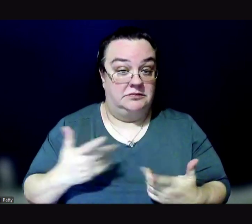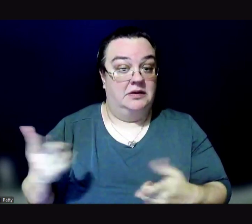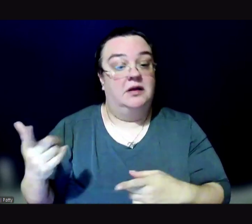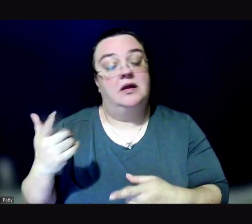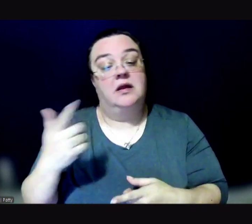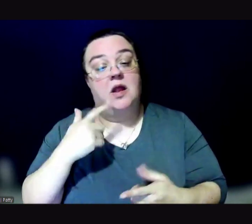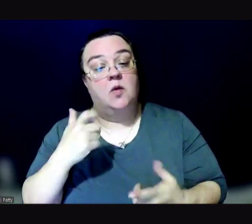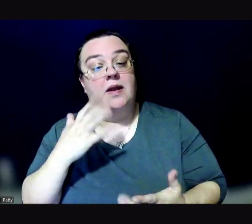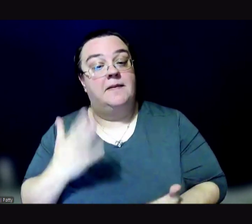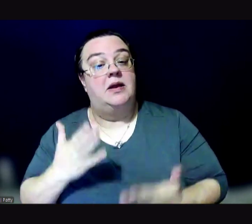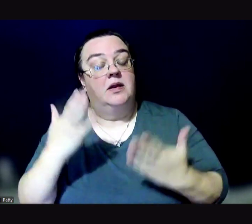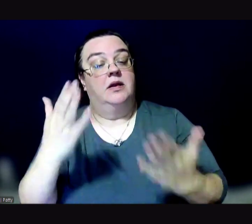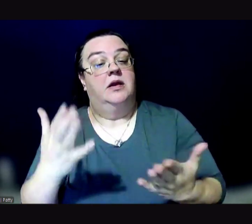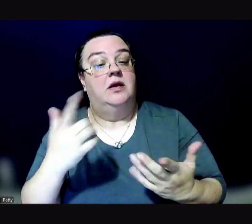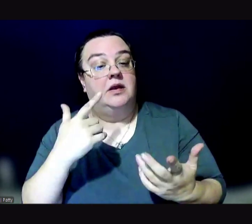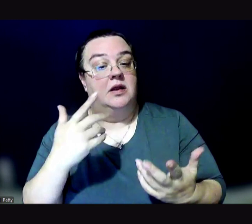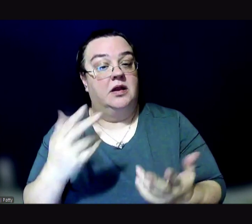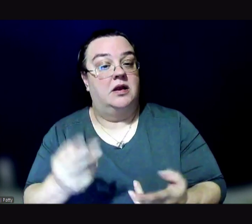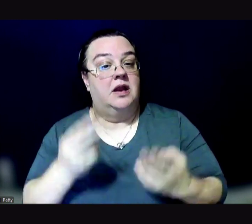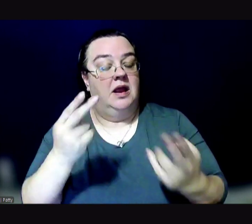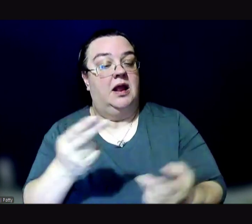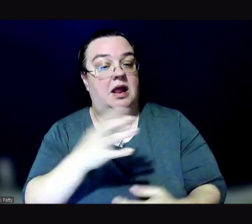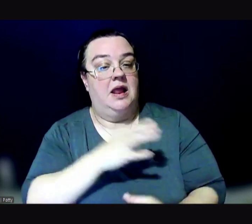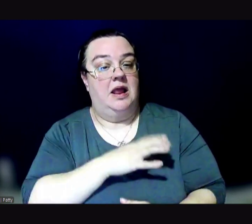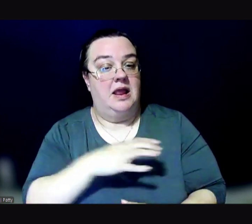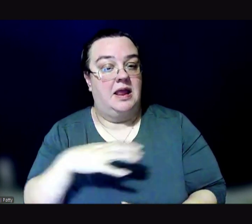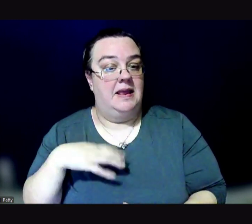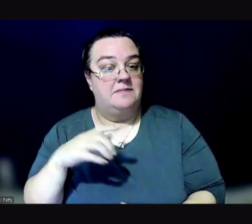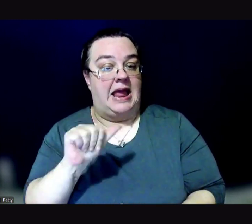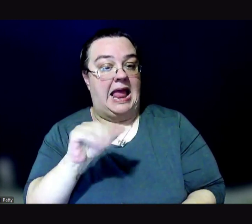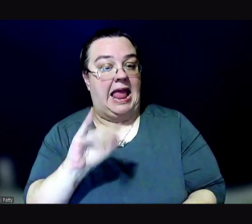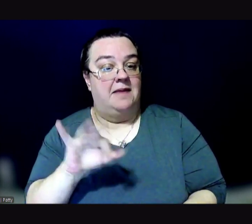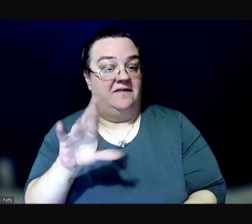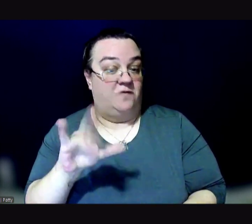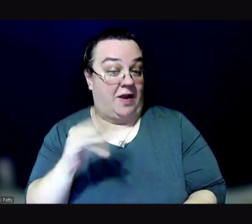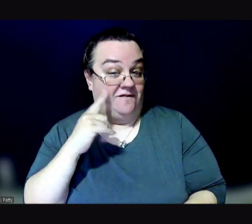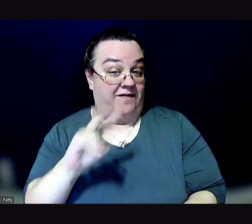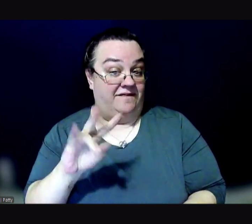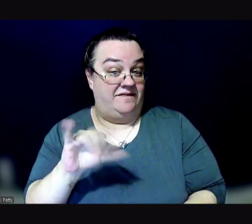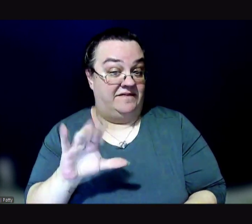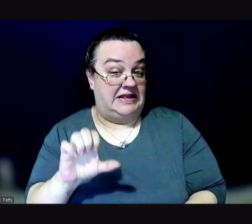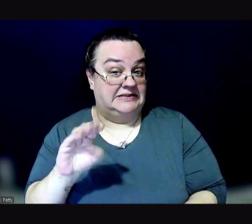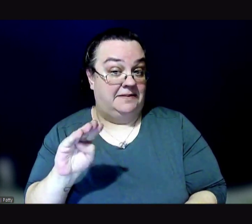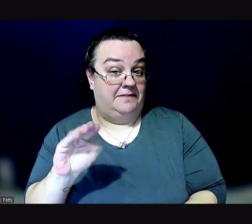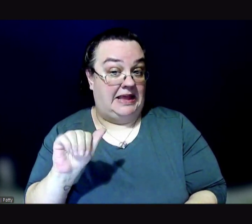a motion to nominate Councilmember Amy Fry for vice mayor.